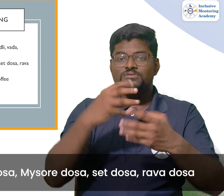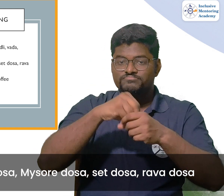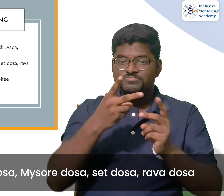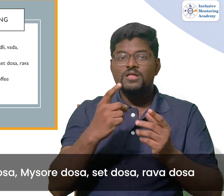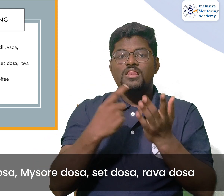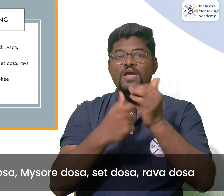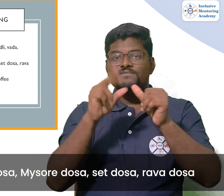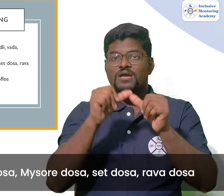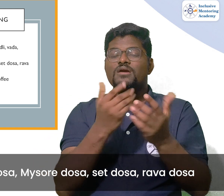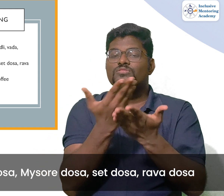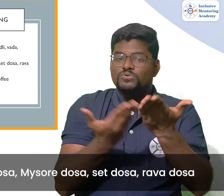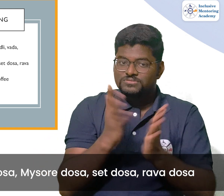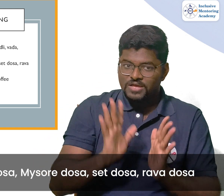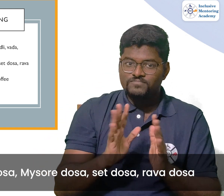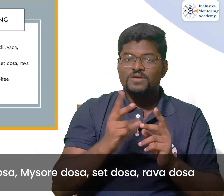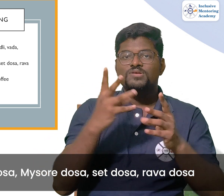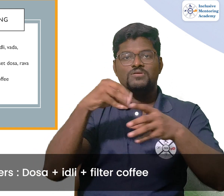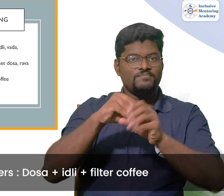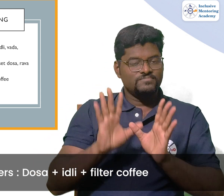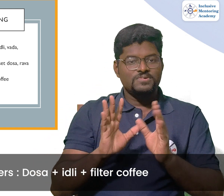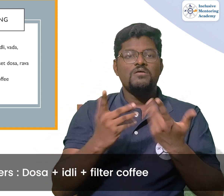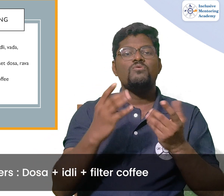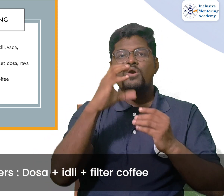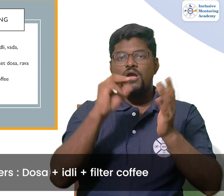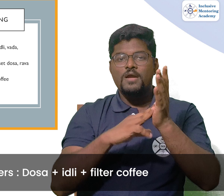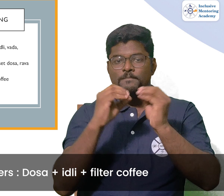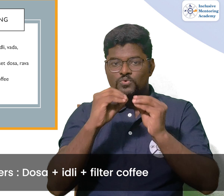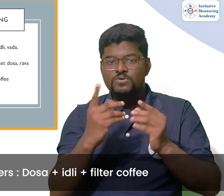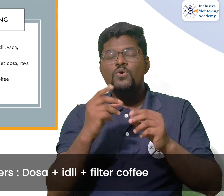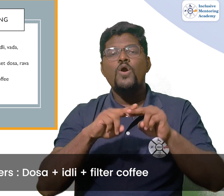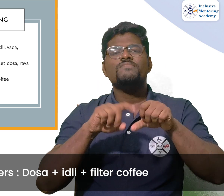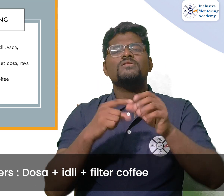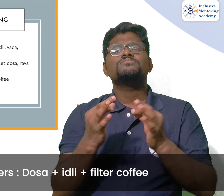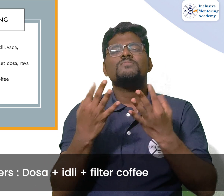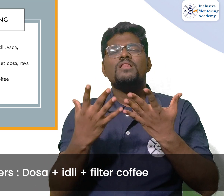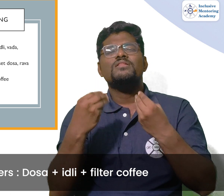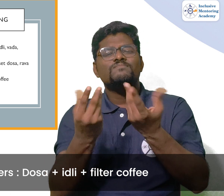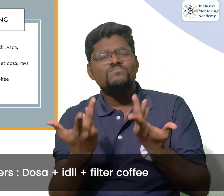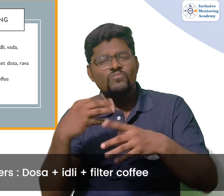dosa, rava dosa. Combo offers.